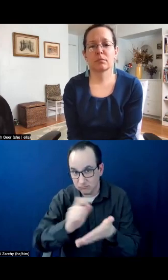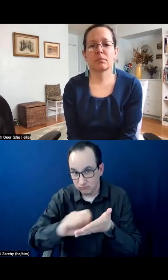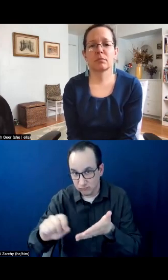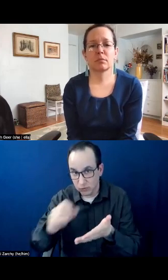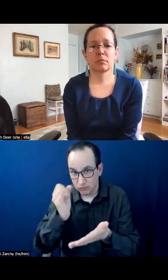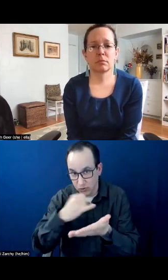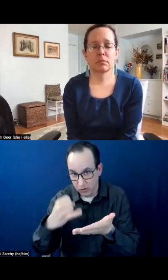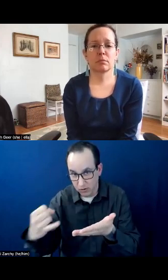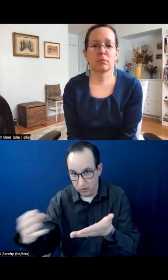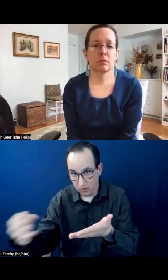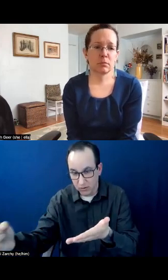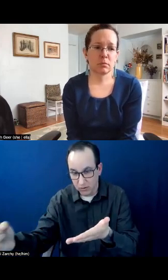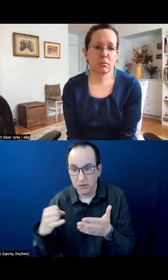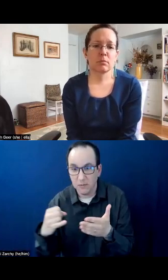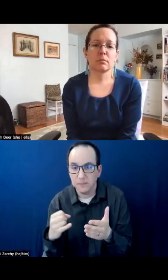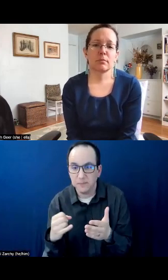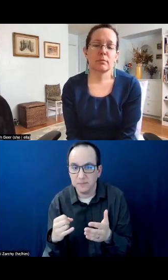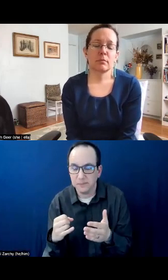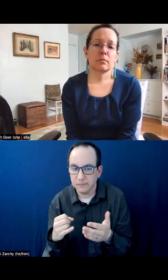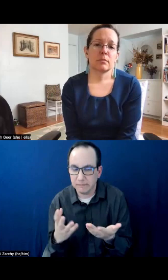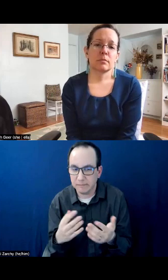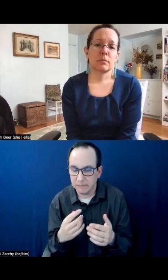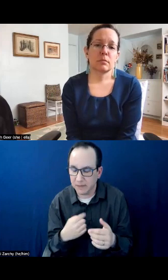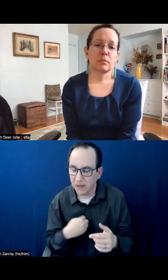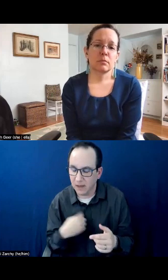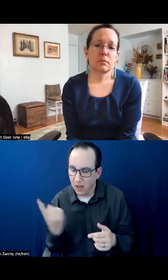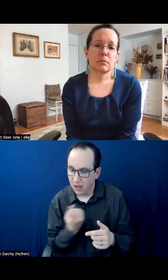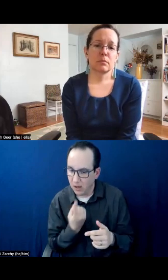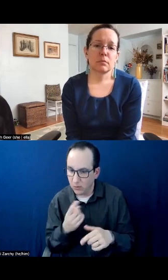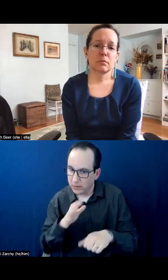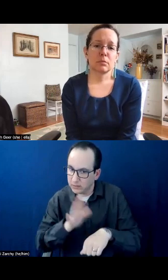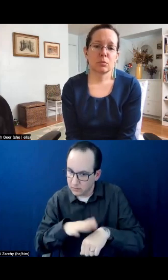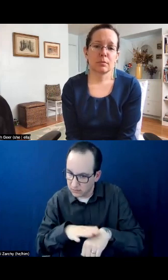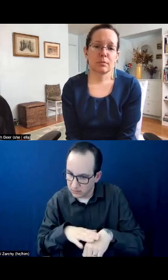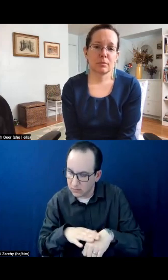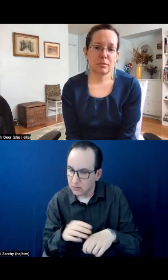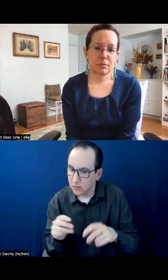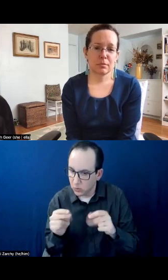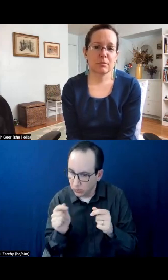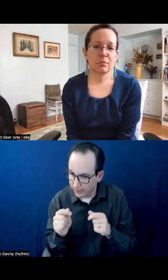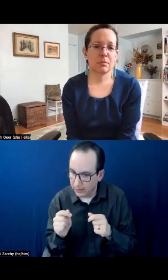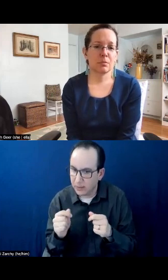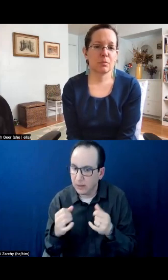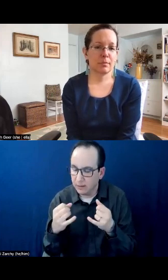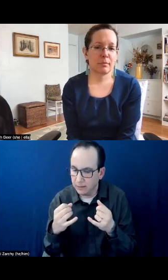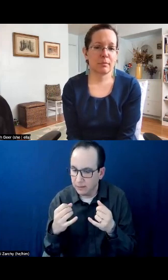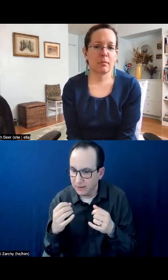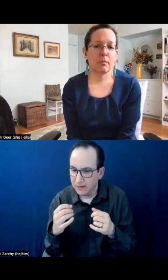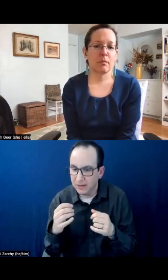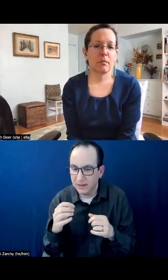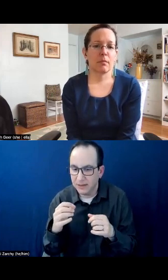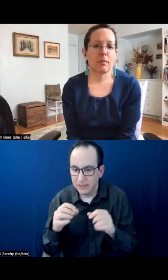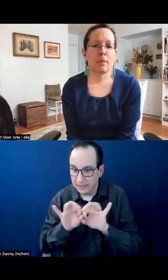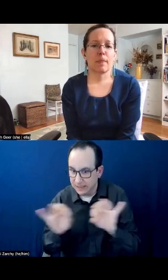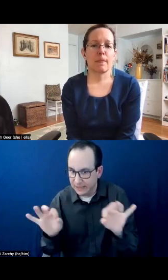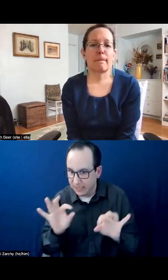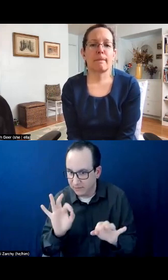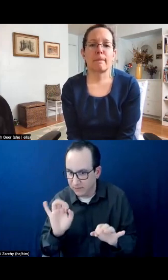you'd immediately be able to come up with this term and go ahead and draw that. I do always,